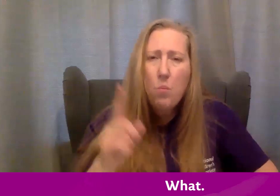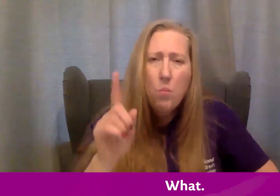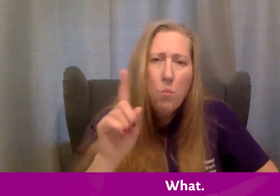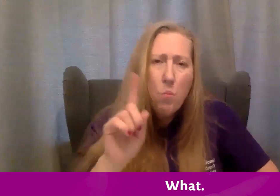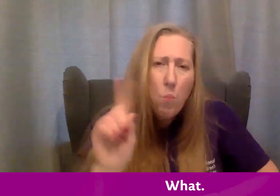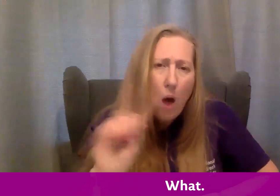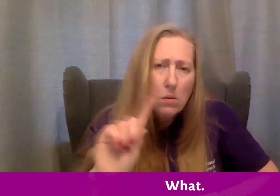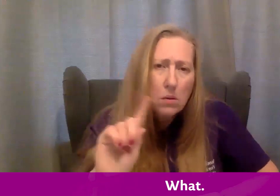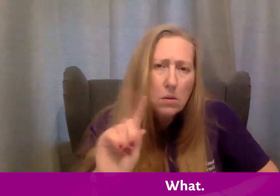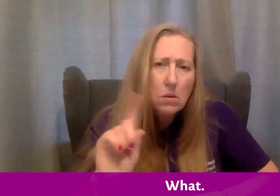What?